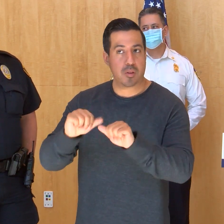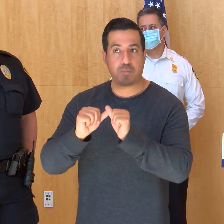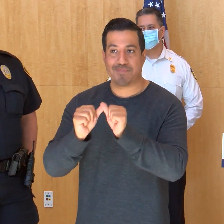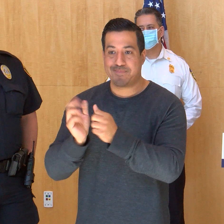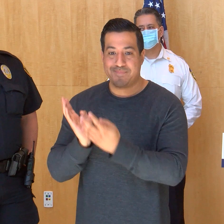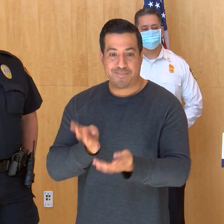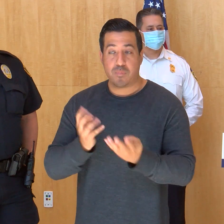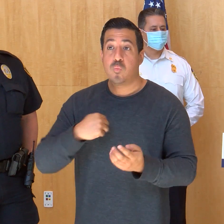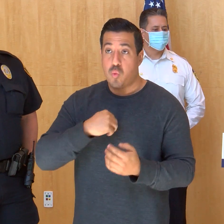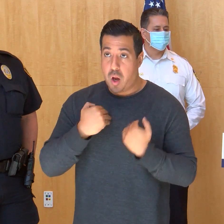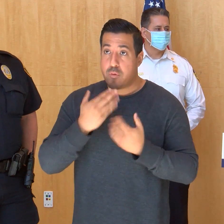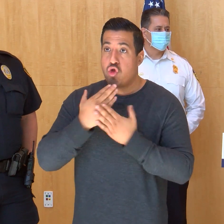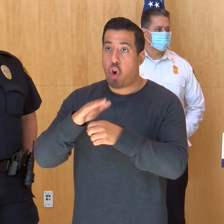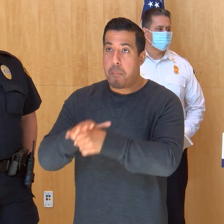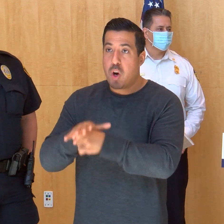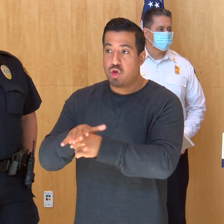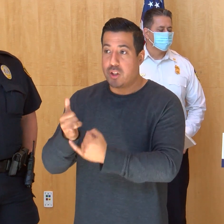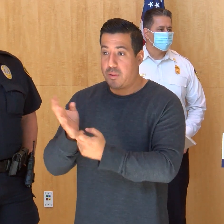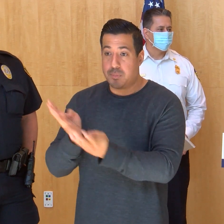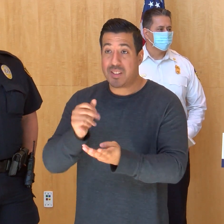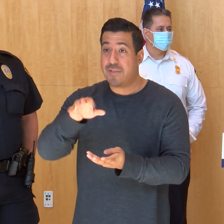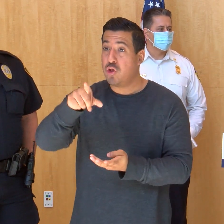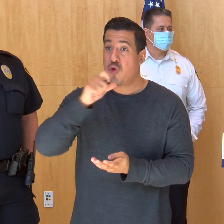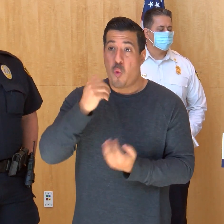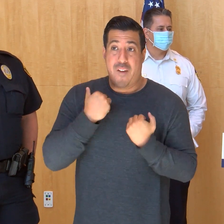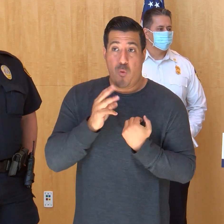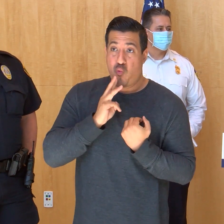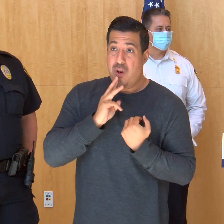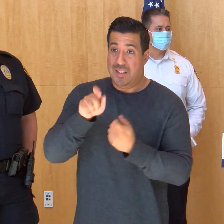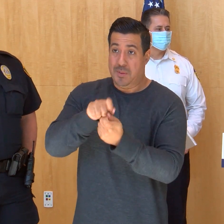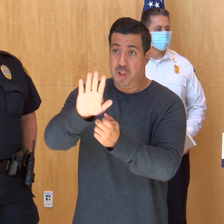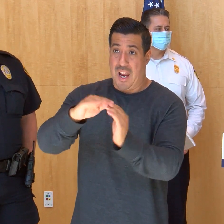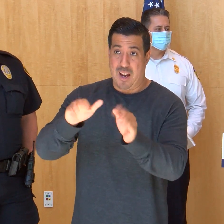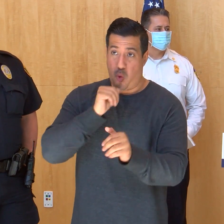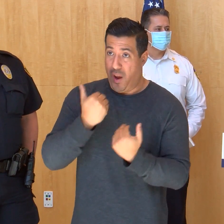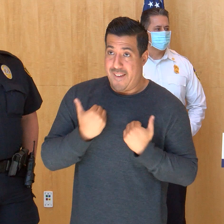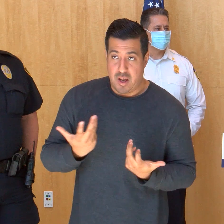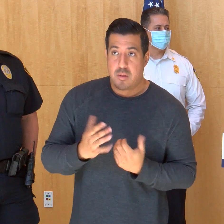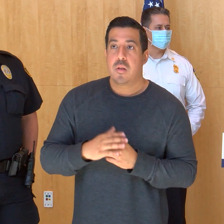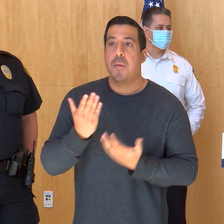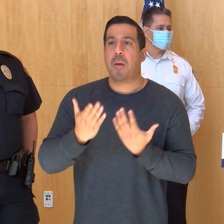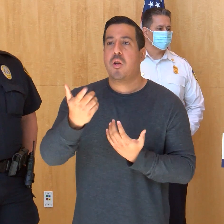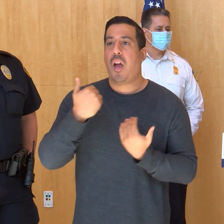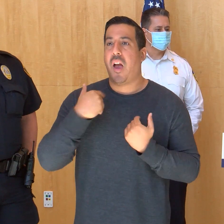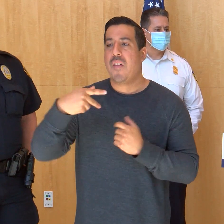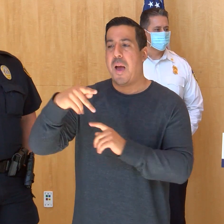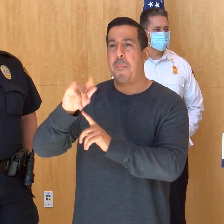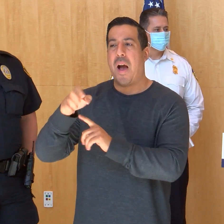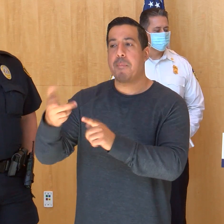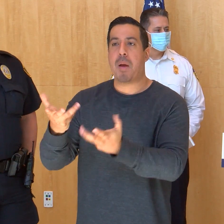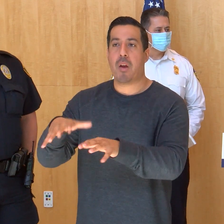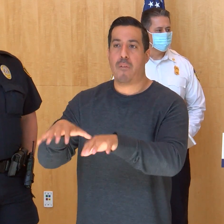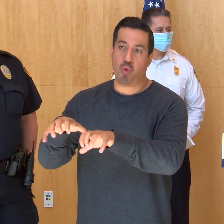we do have pressures throughout the city of Houston. If you don't have water at your specific house, you probably have some pipes that have frozen up